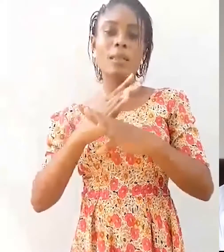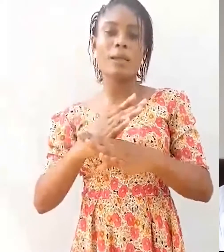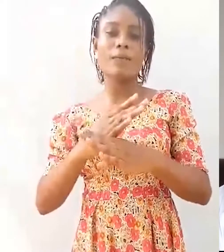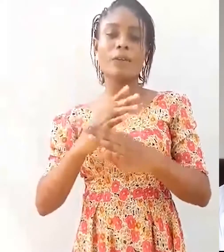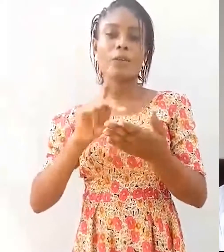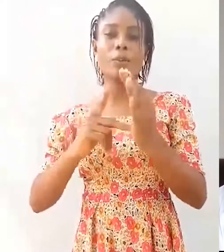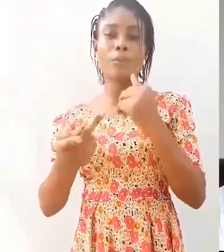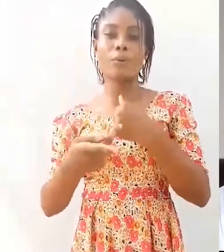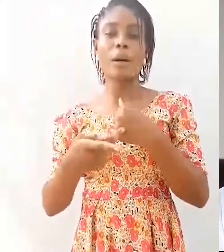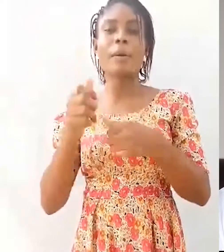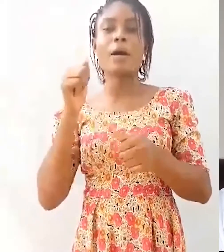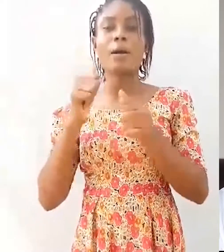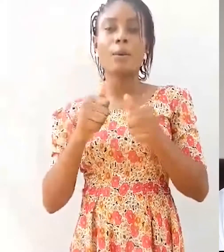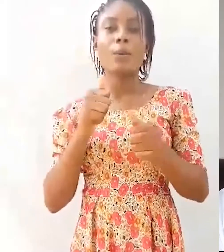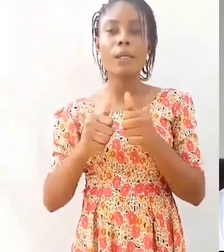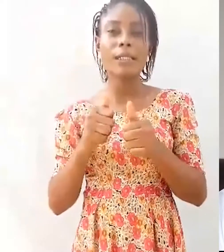are